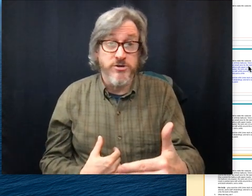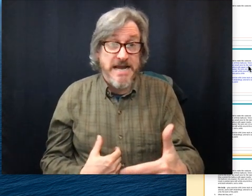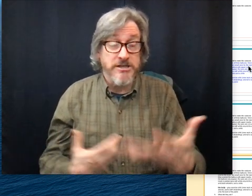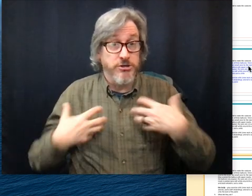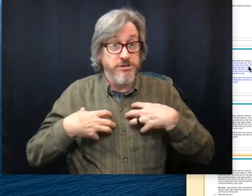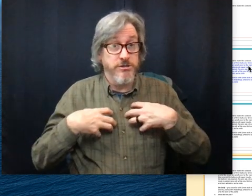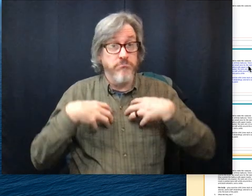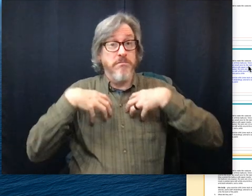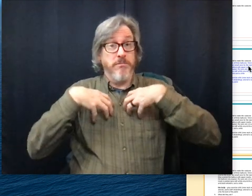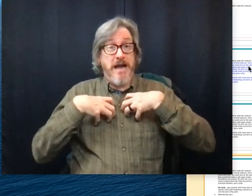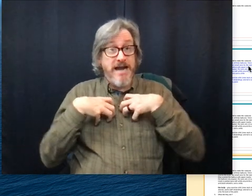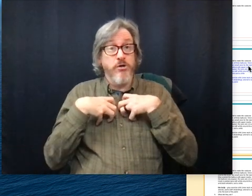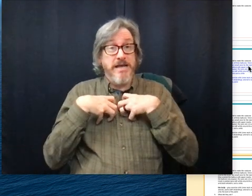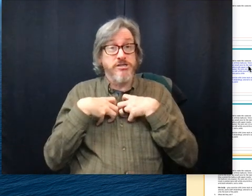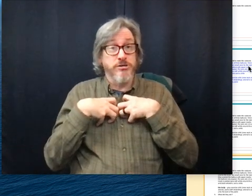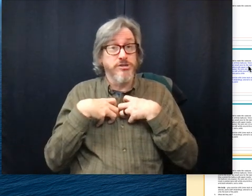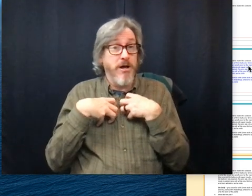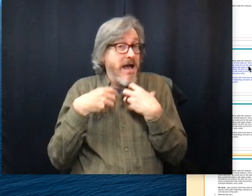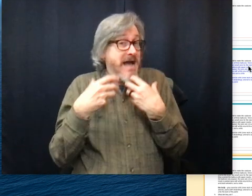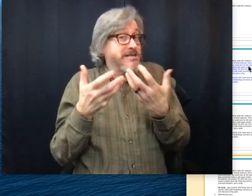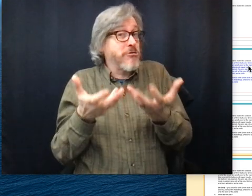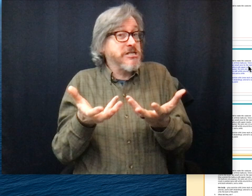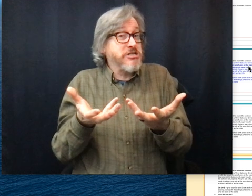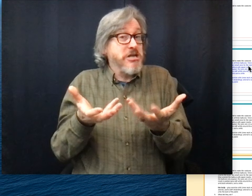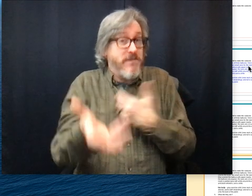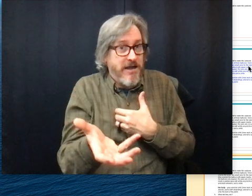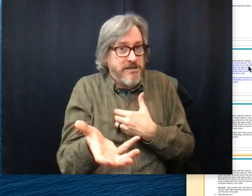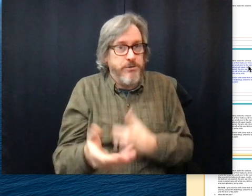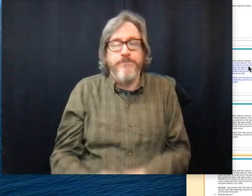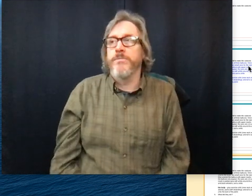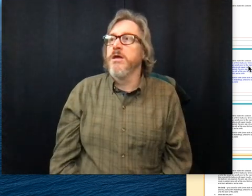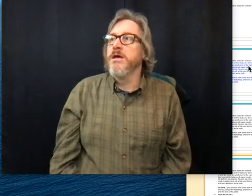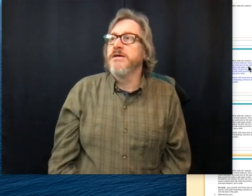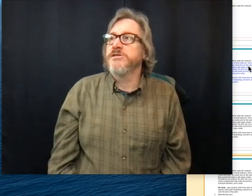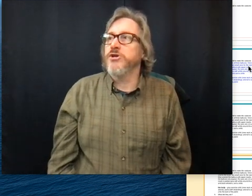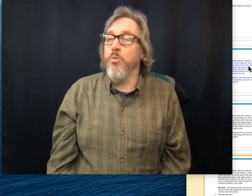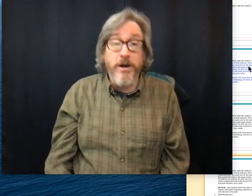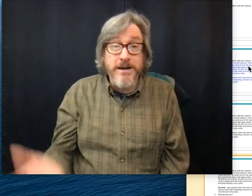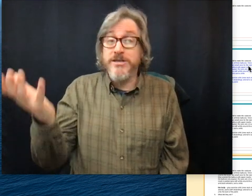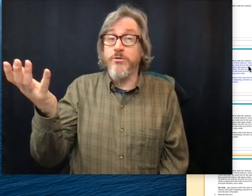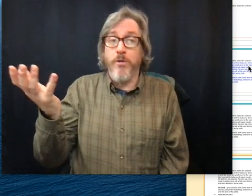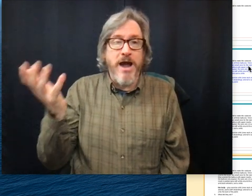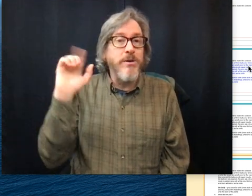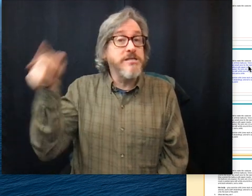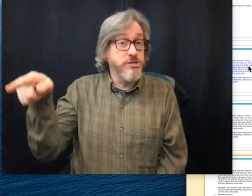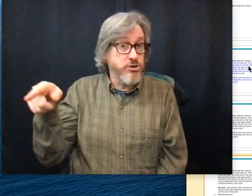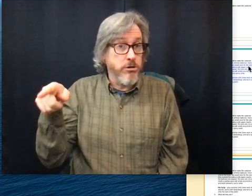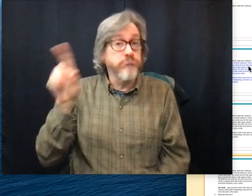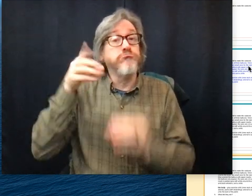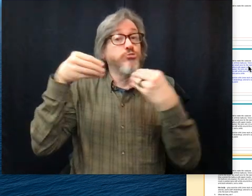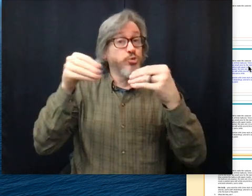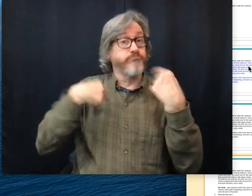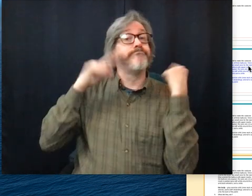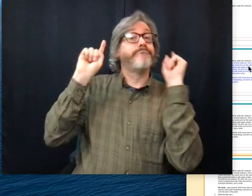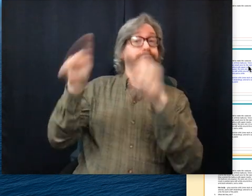the other person to answer because, like, I know the answer, so I'll ask a question and then I'll answer it. So what did I do? I went to the